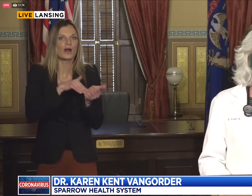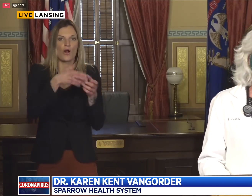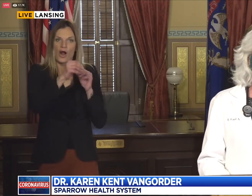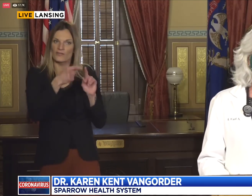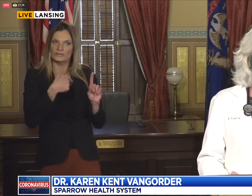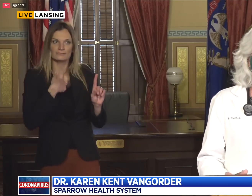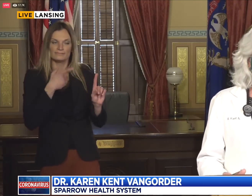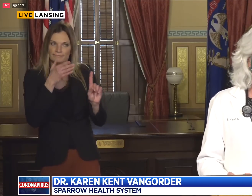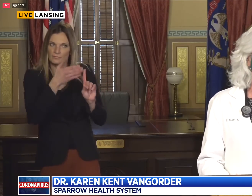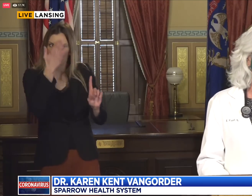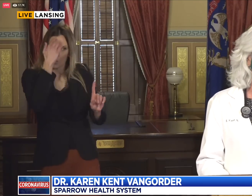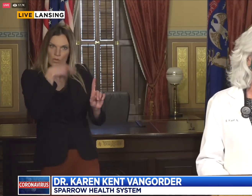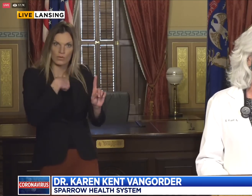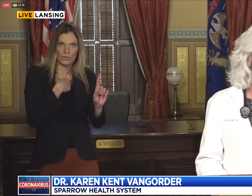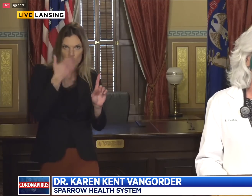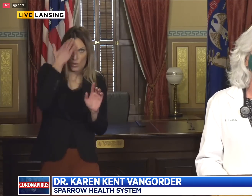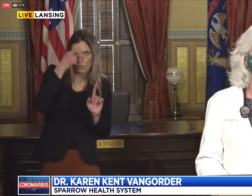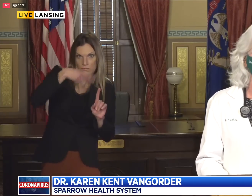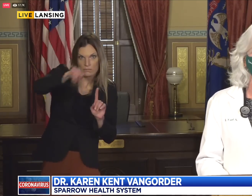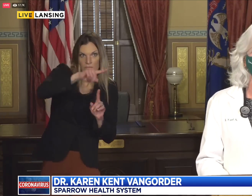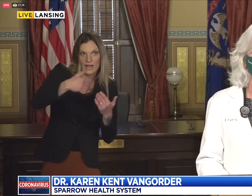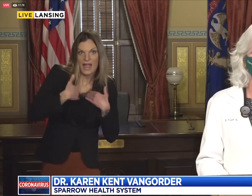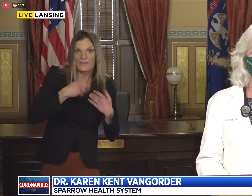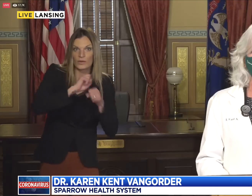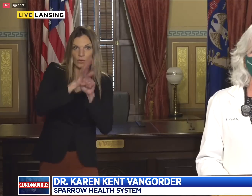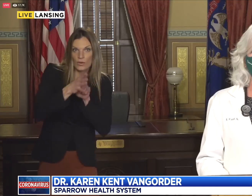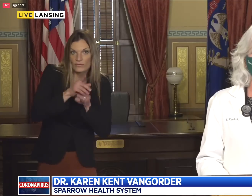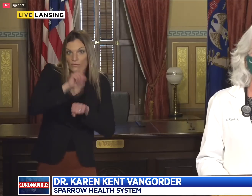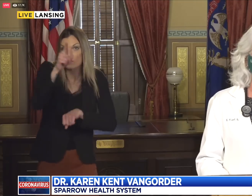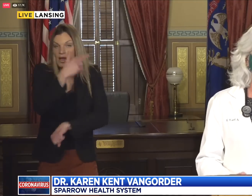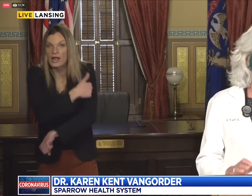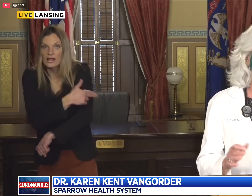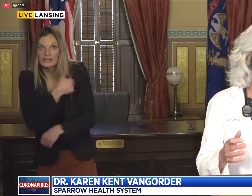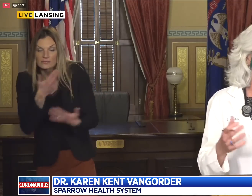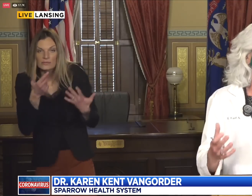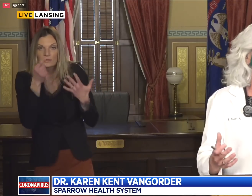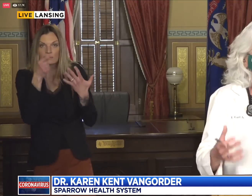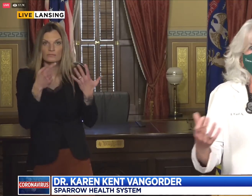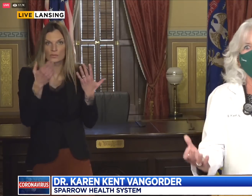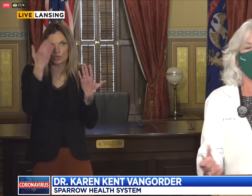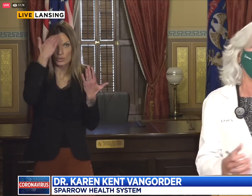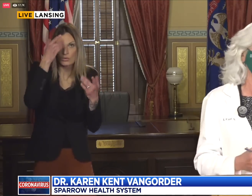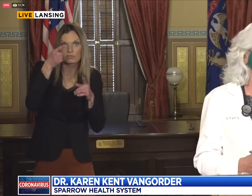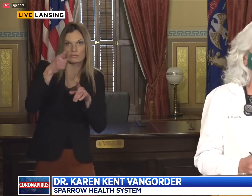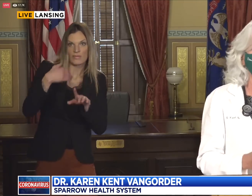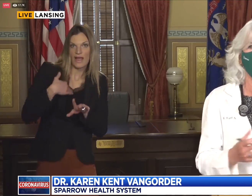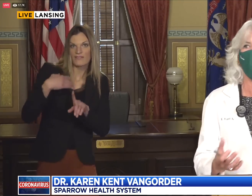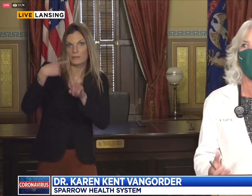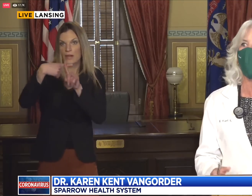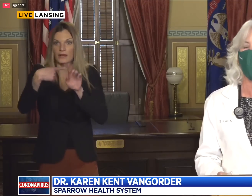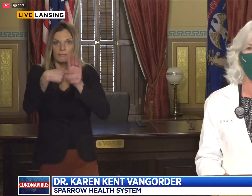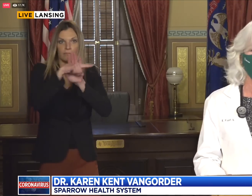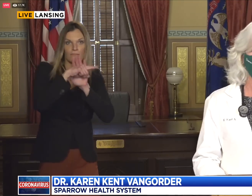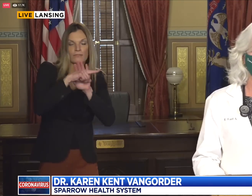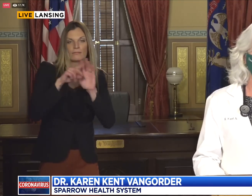all the status of our patients are well understood in a hospital, and we label positive, negative, or waiting to determine